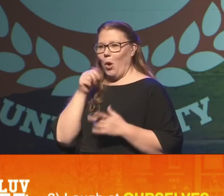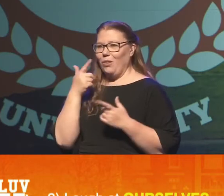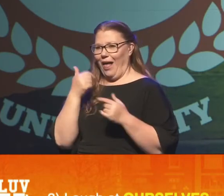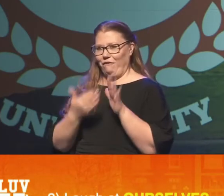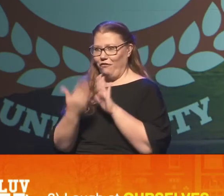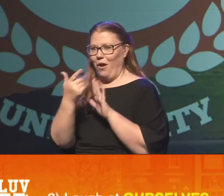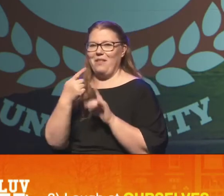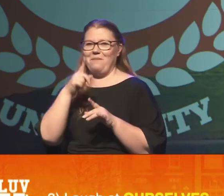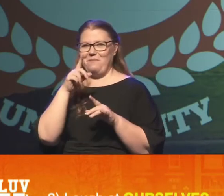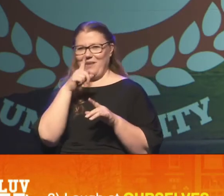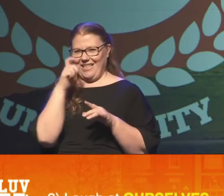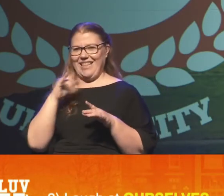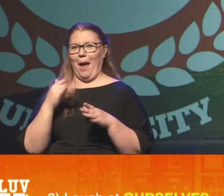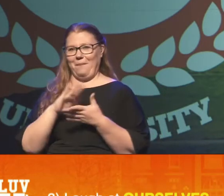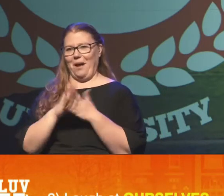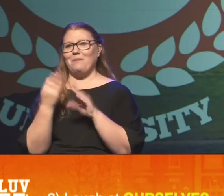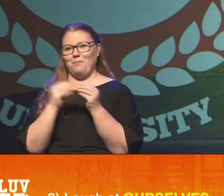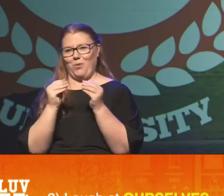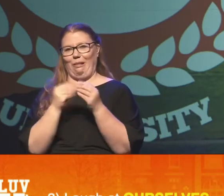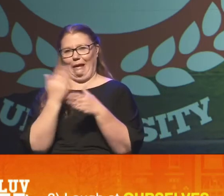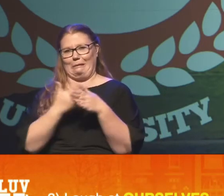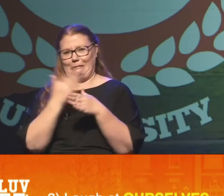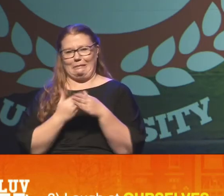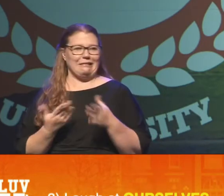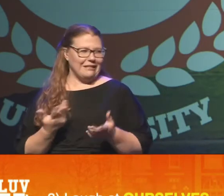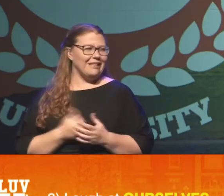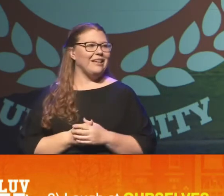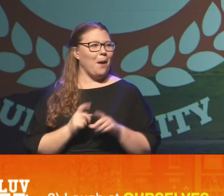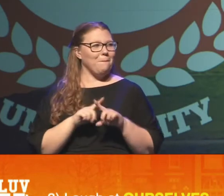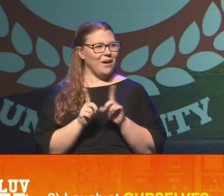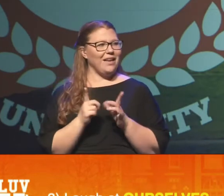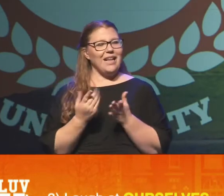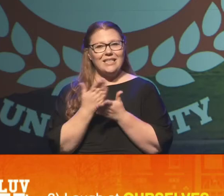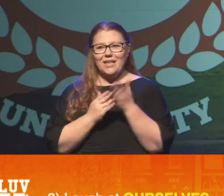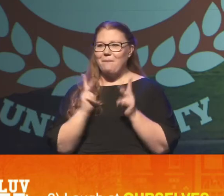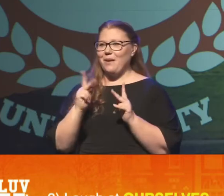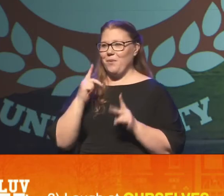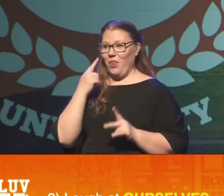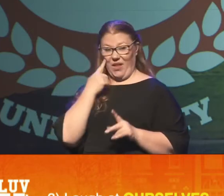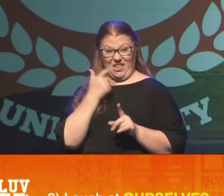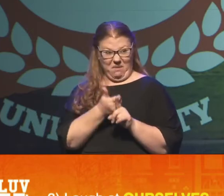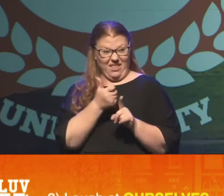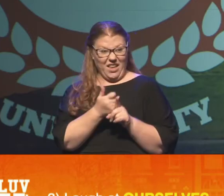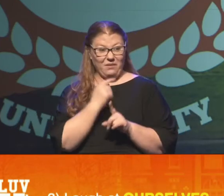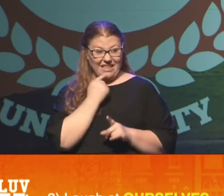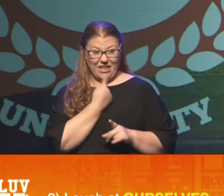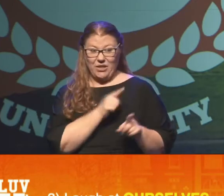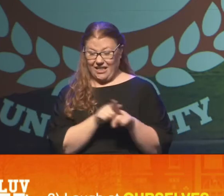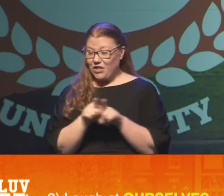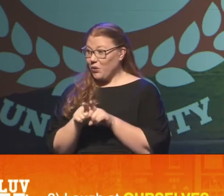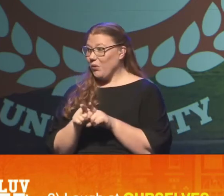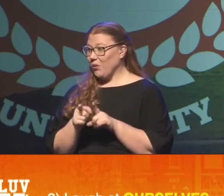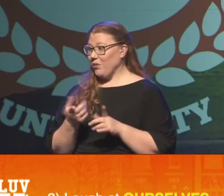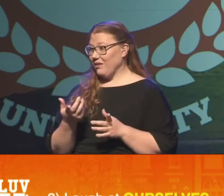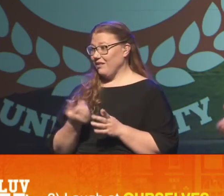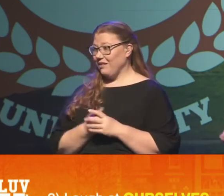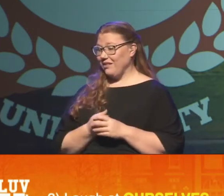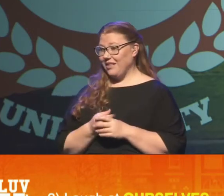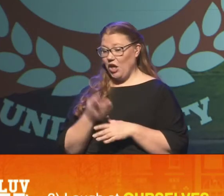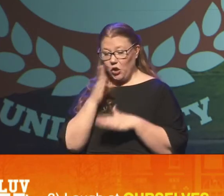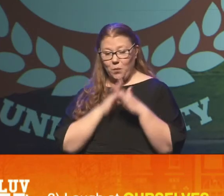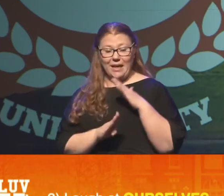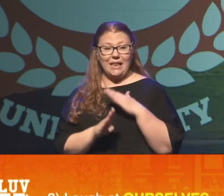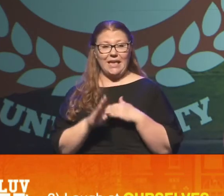them more irritating. So, but just, some people take themselves far too seriously too. And